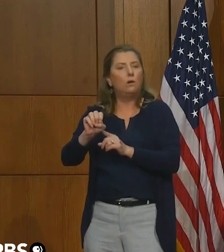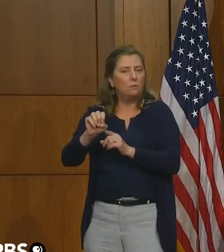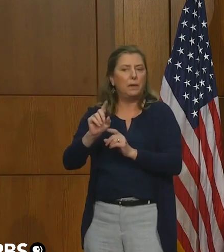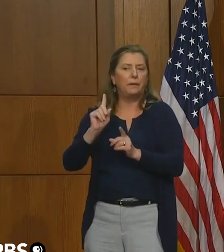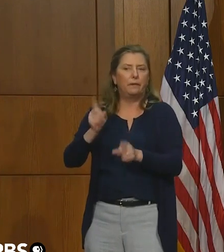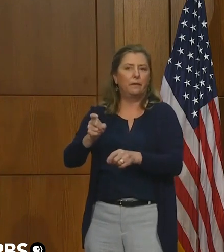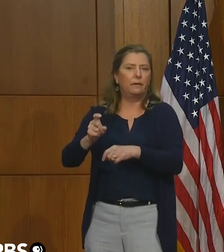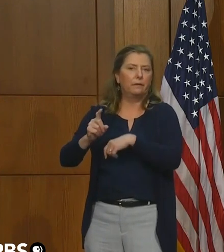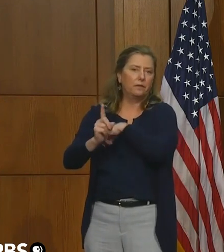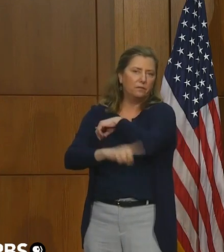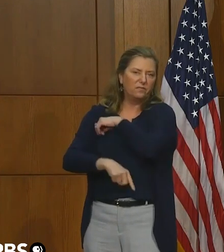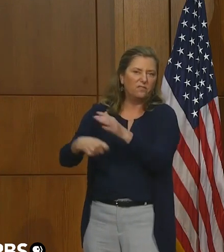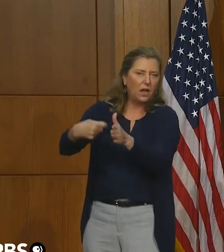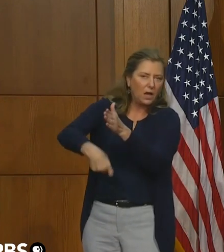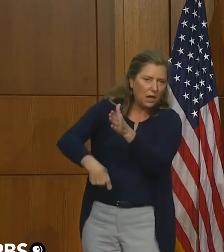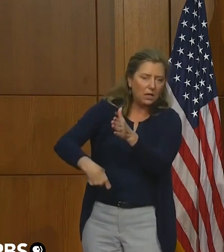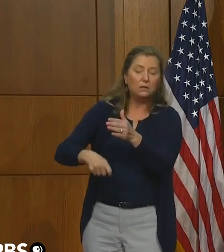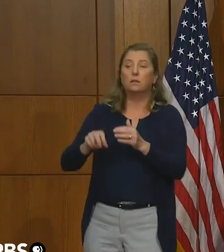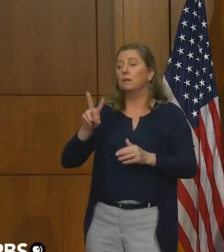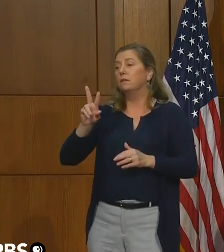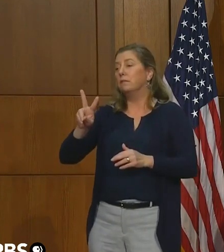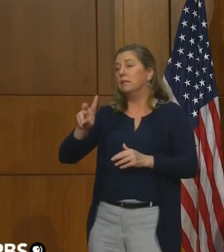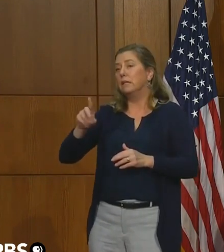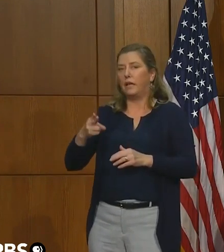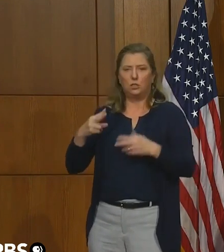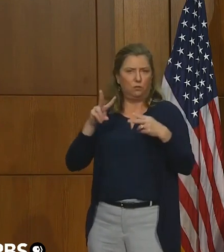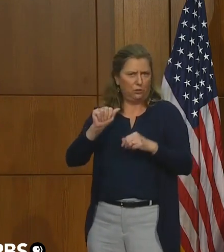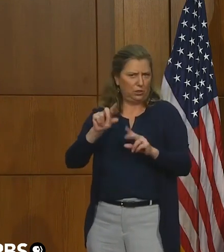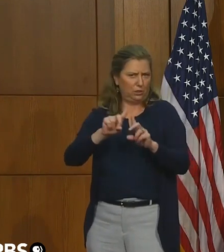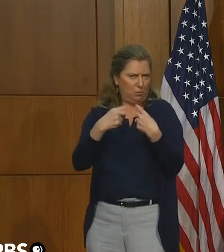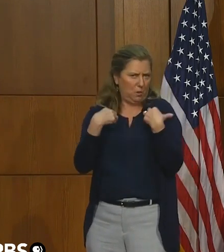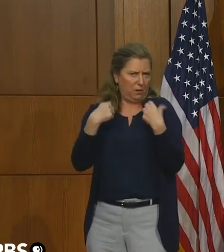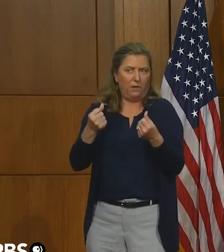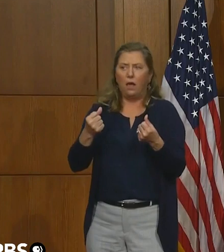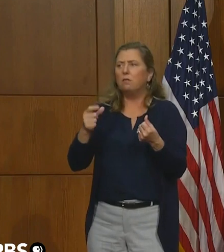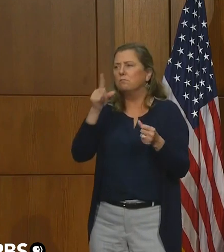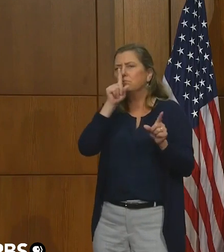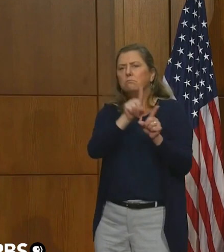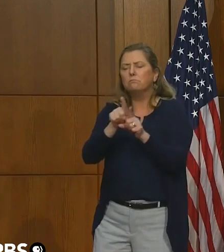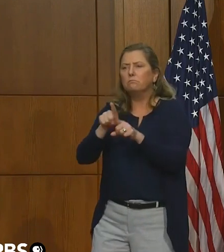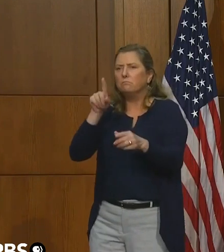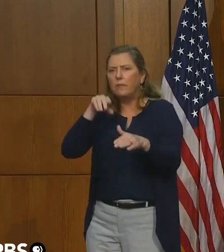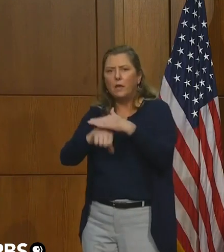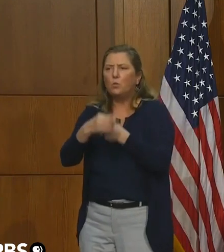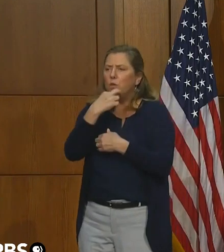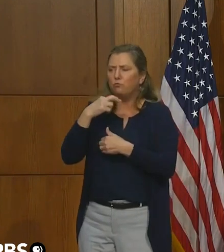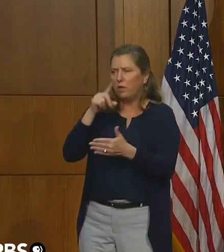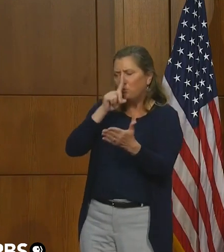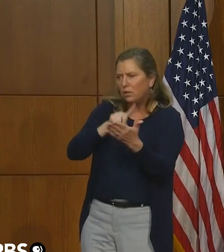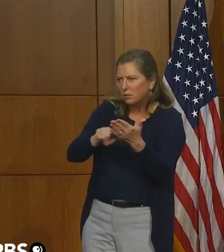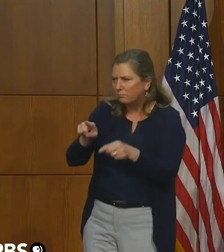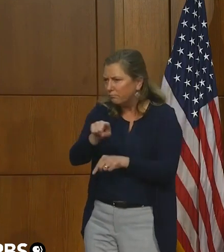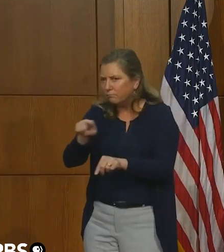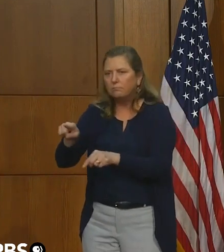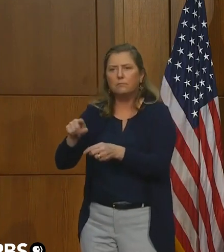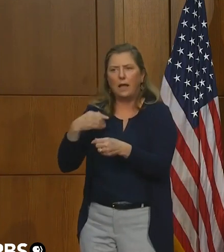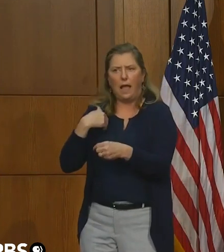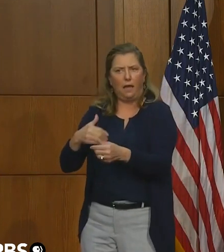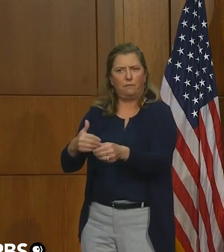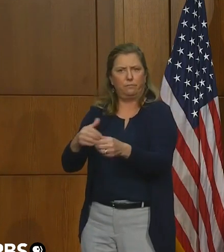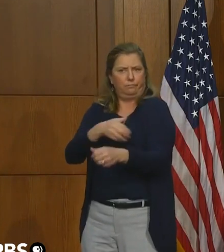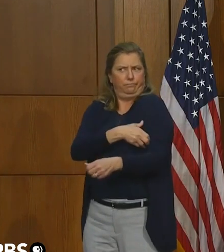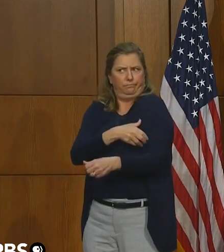fine. VDH, the Virginia Department of Health, just like they inspect restaurants now and have enforceability around